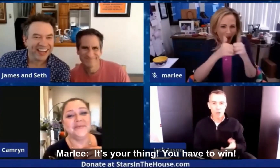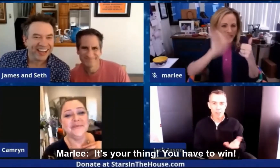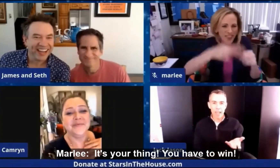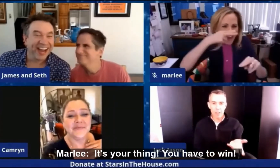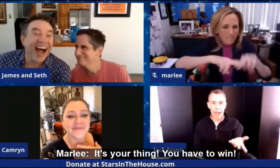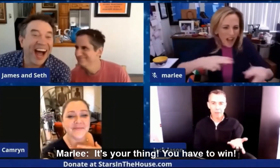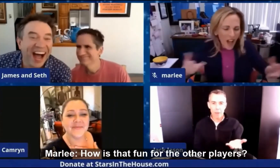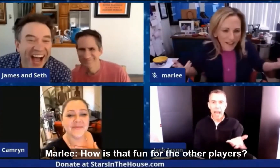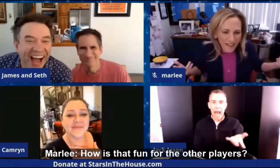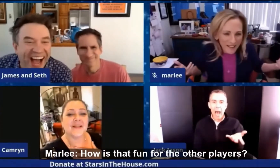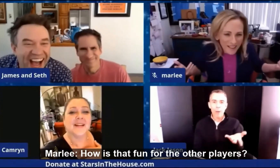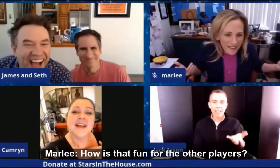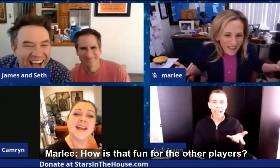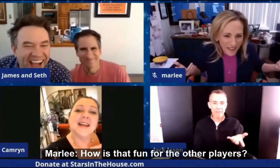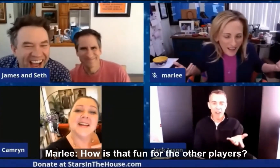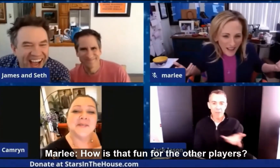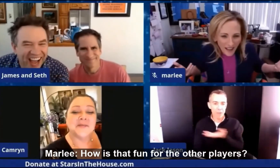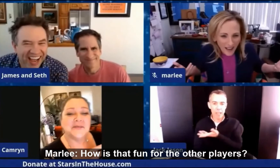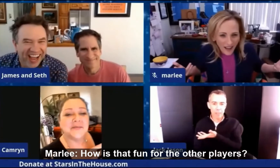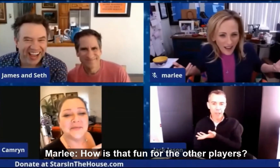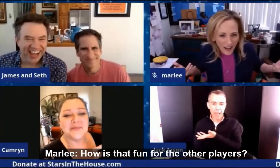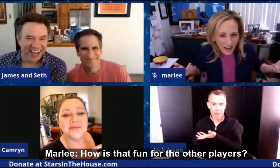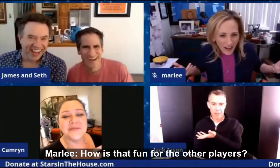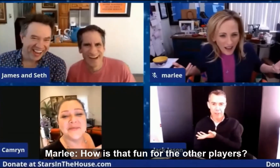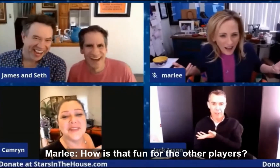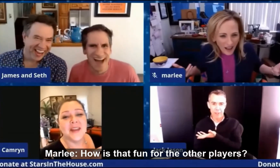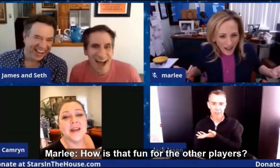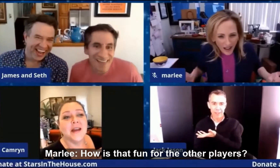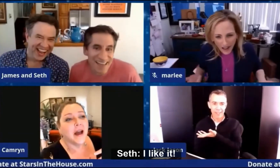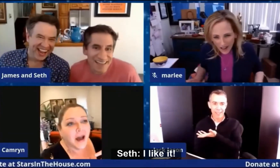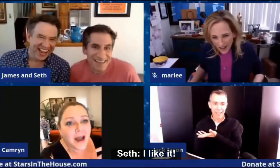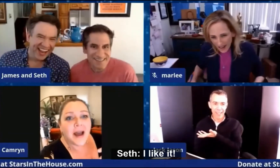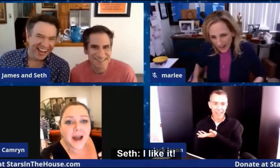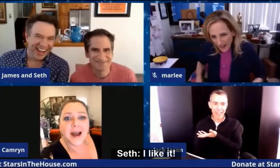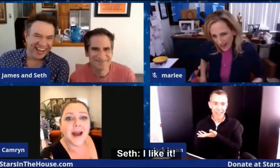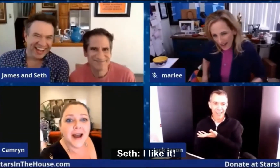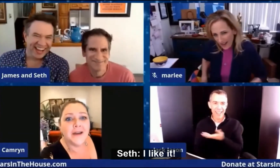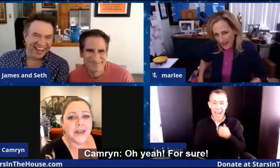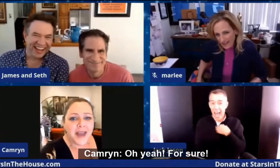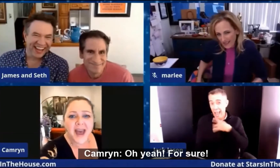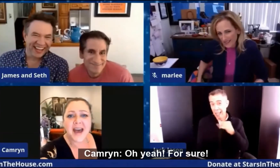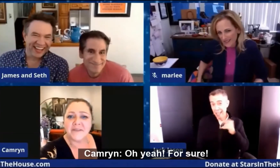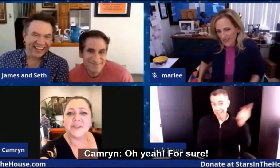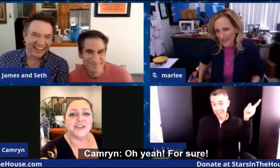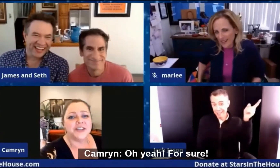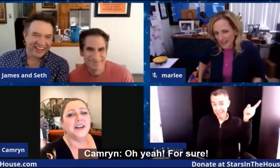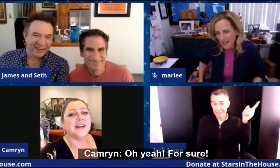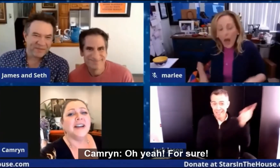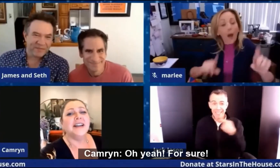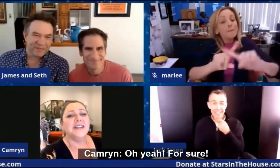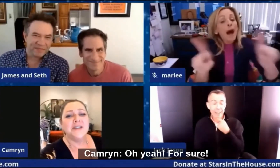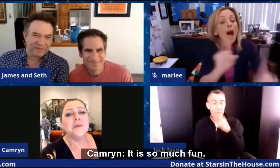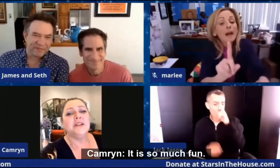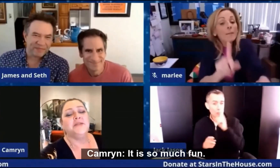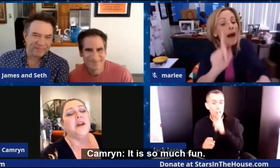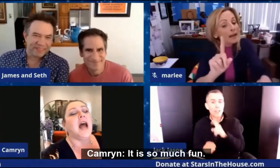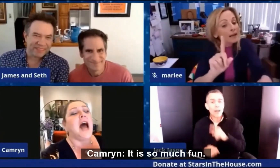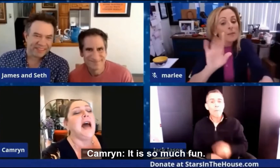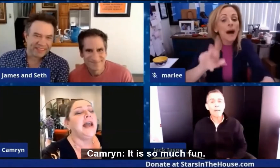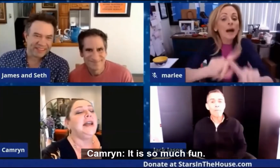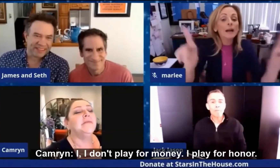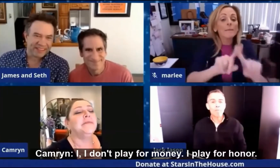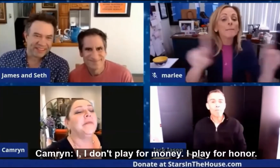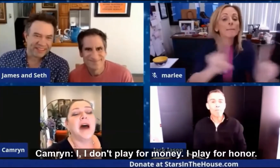It's your thing. You have to win. How is that fun for the other players? I like it. Oh, yeah, for sure. It is so much